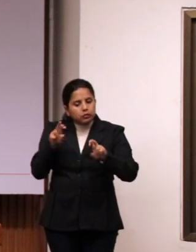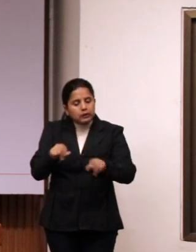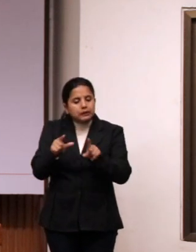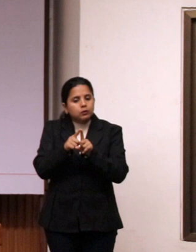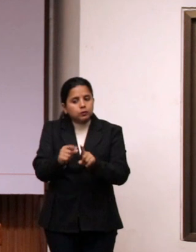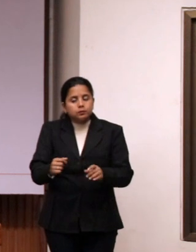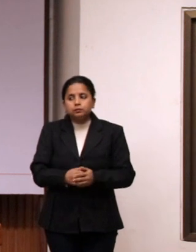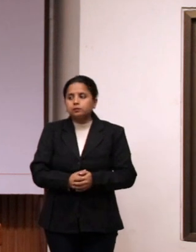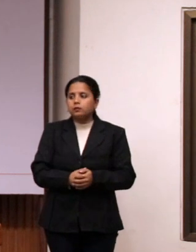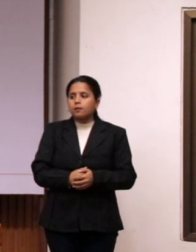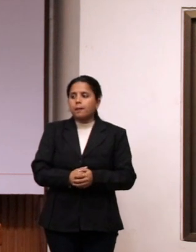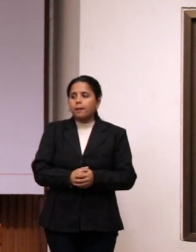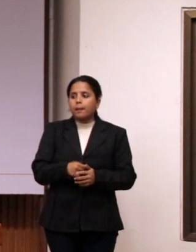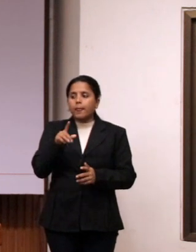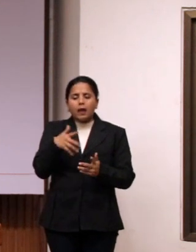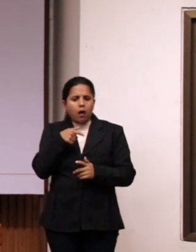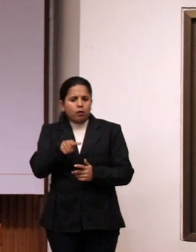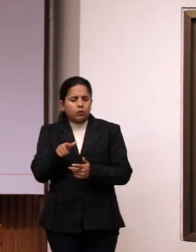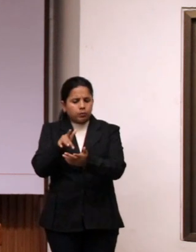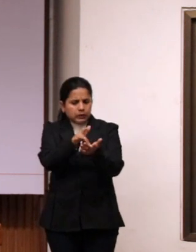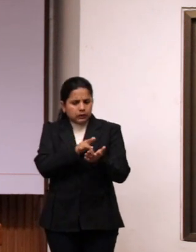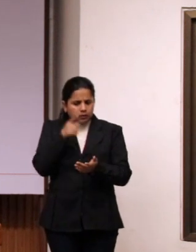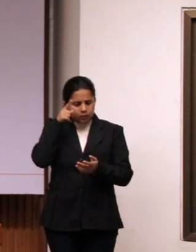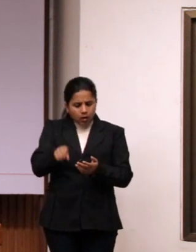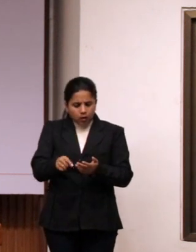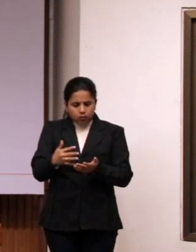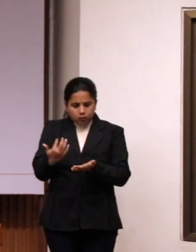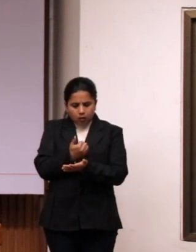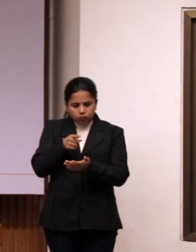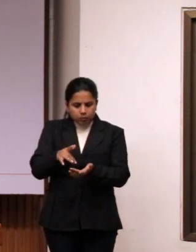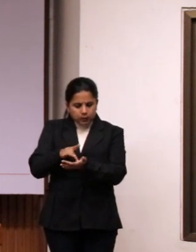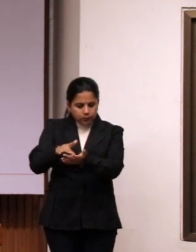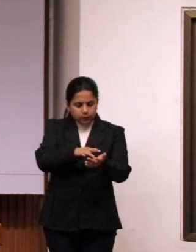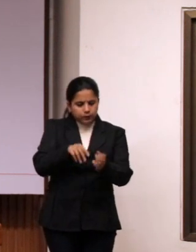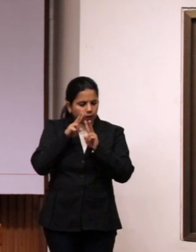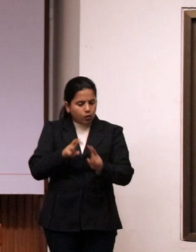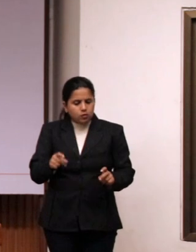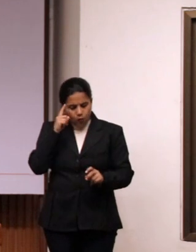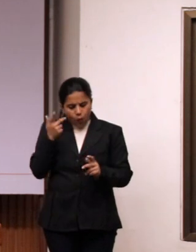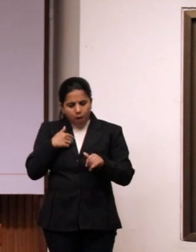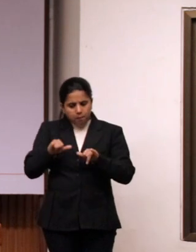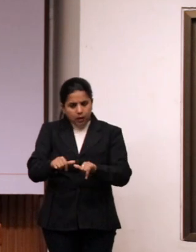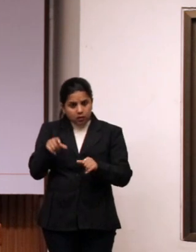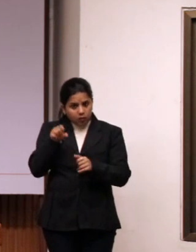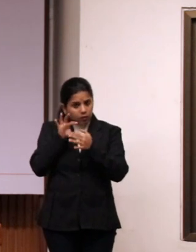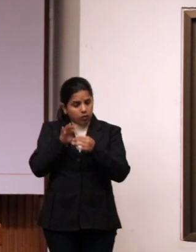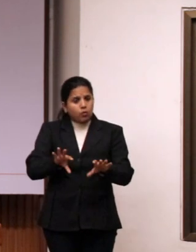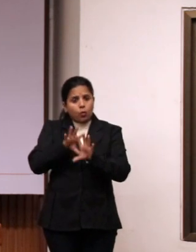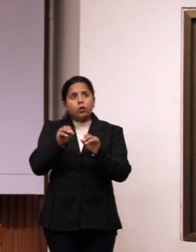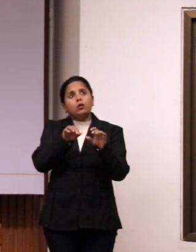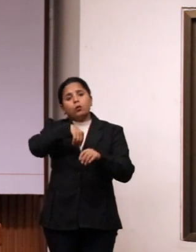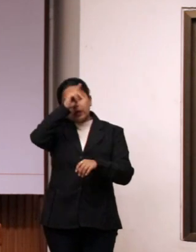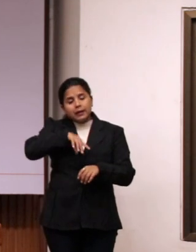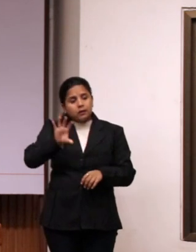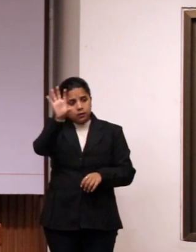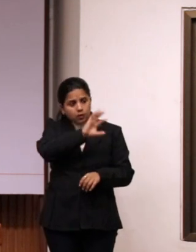in how much place you have to occupy to research on. And is that place also connected to the whole country or the